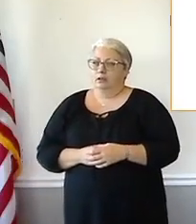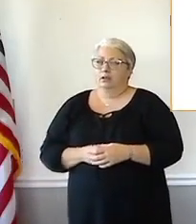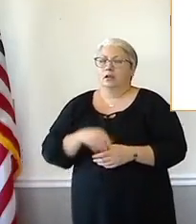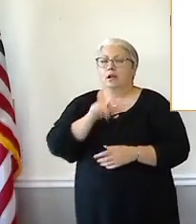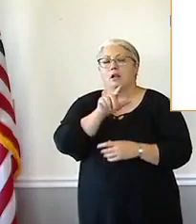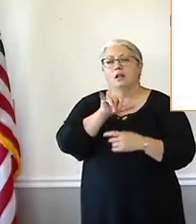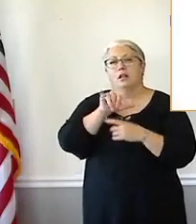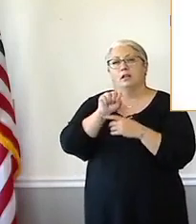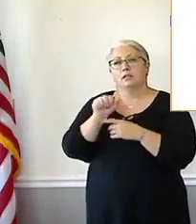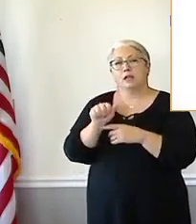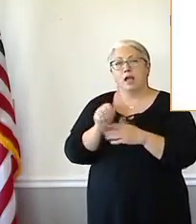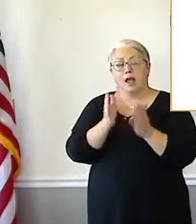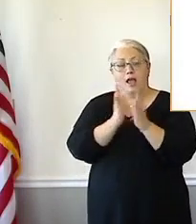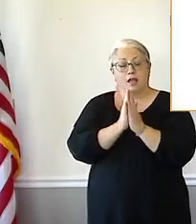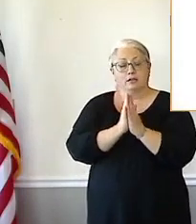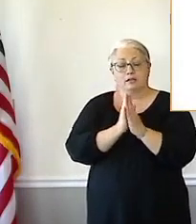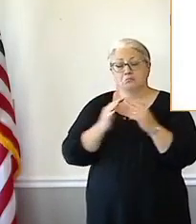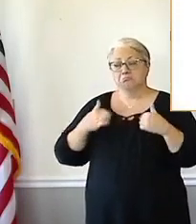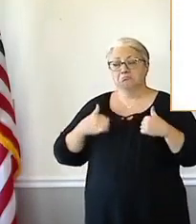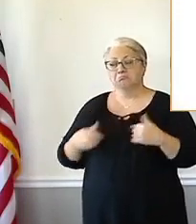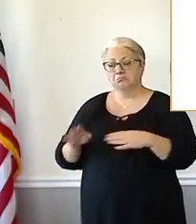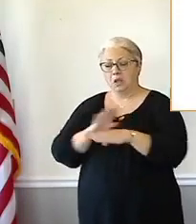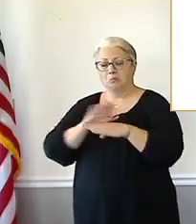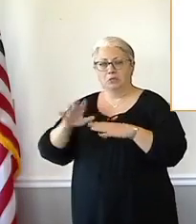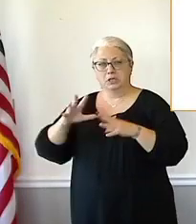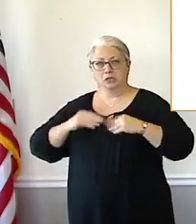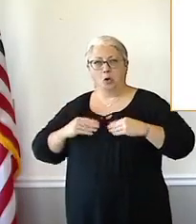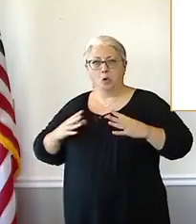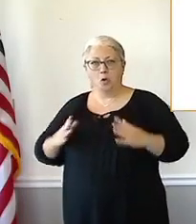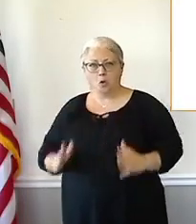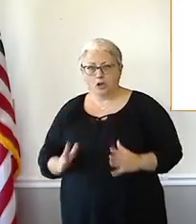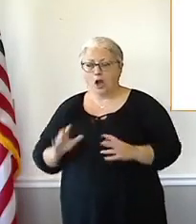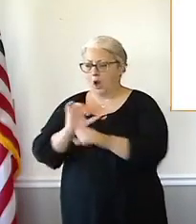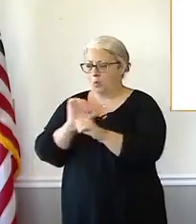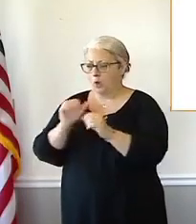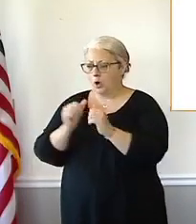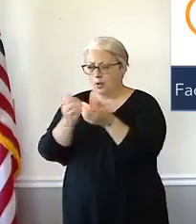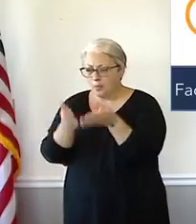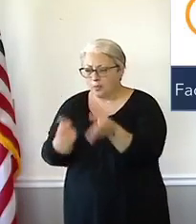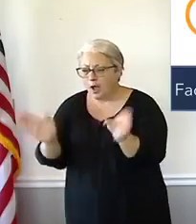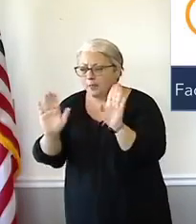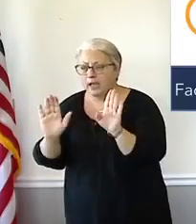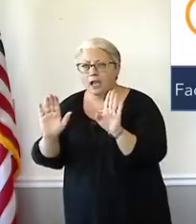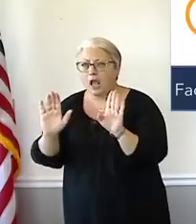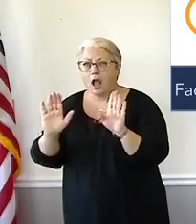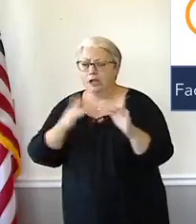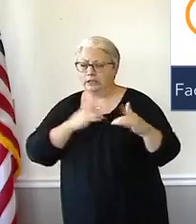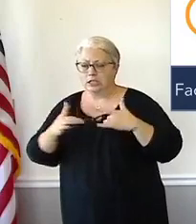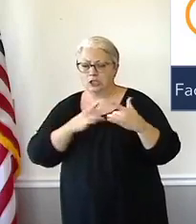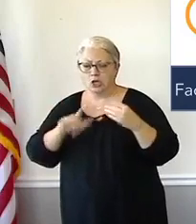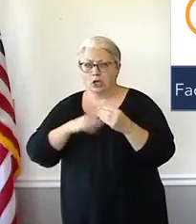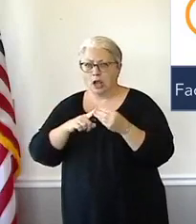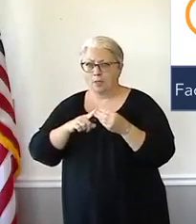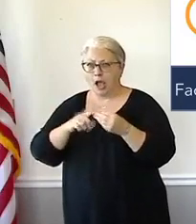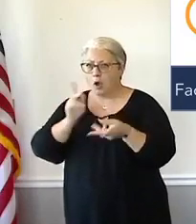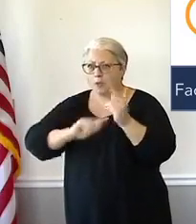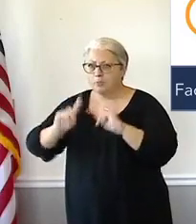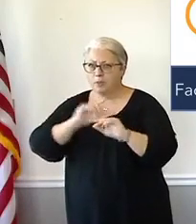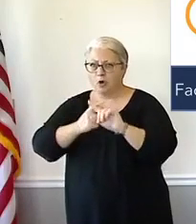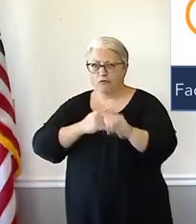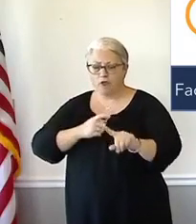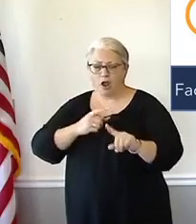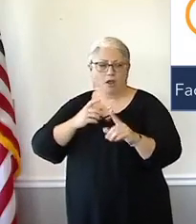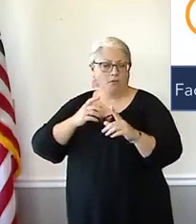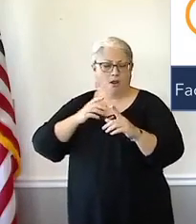Lisa asks, as a business owner who deals with the public, she's nervous about the influx of clients from Brooklyn, Queens, Orange, and Rockland. Is there guidance for